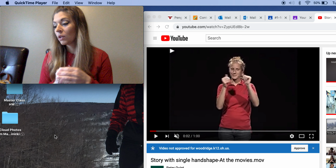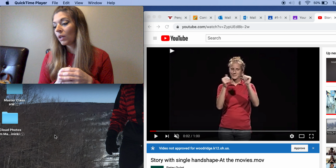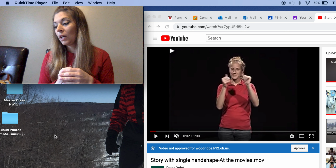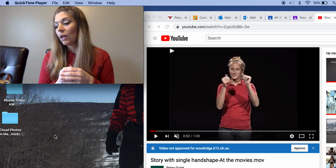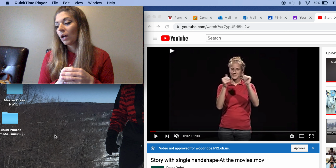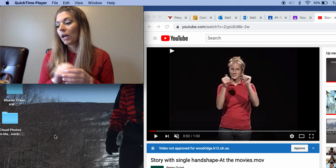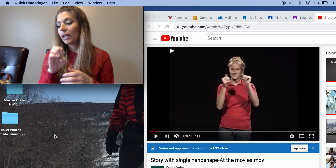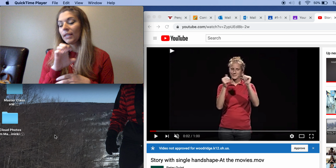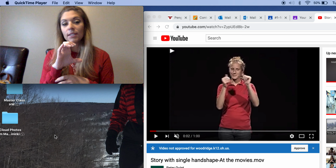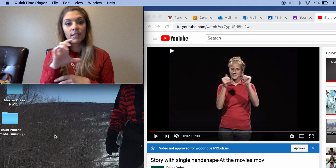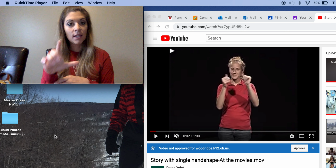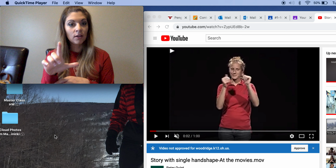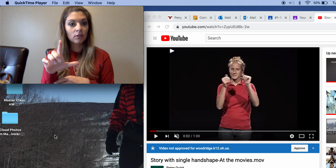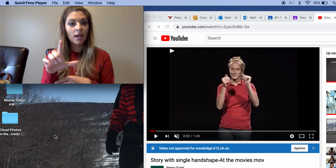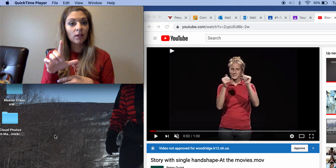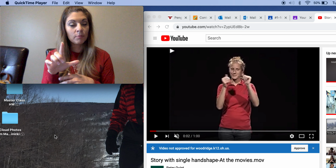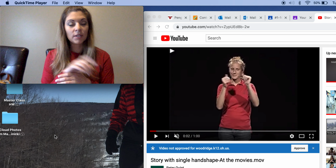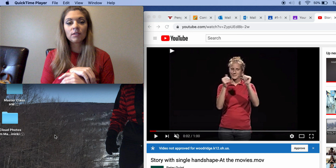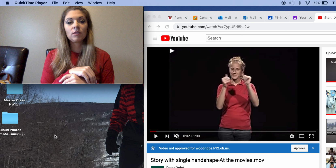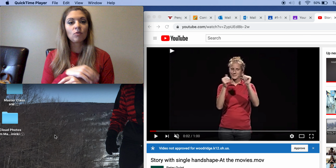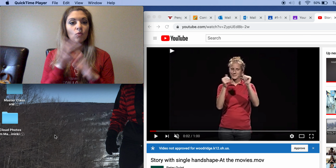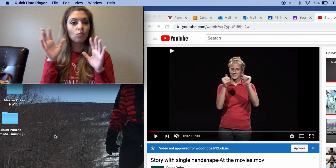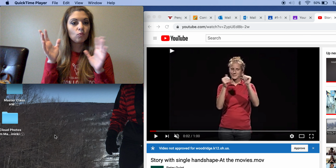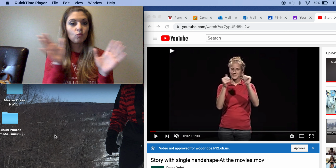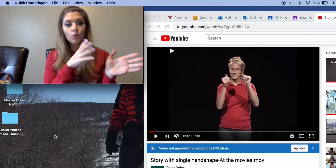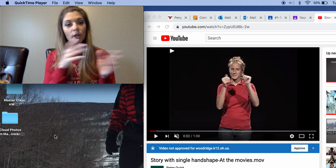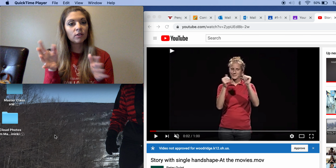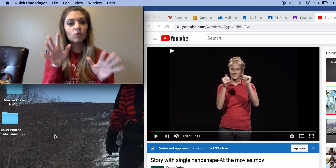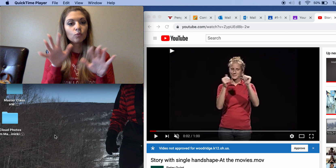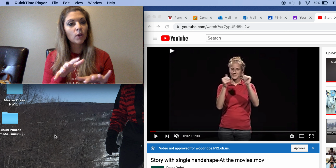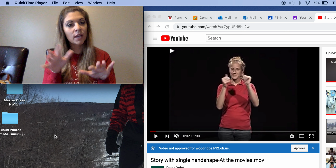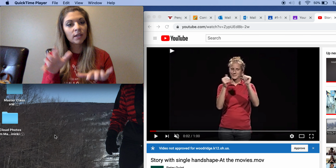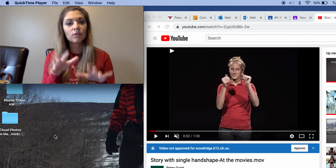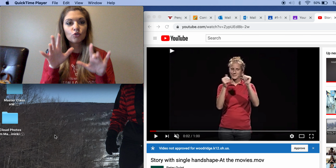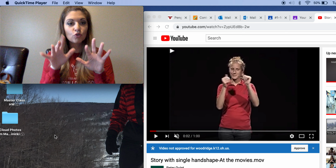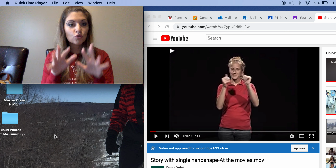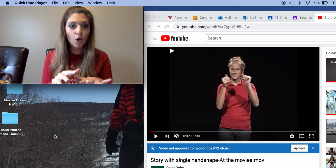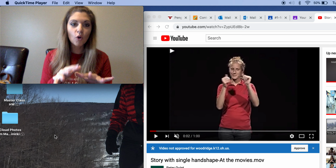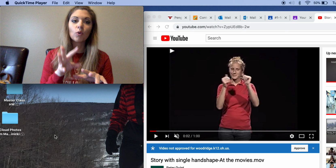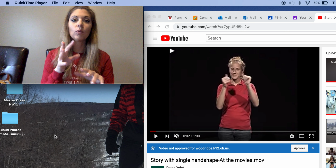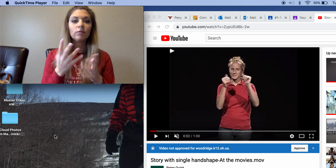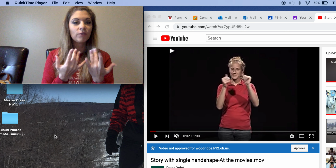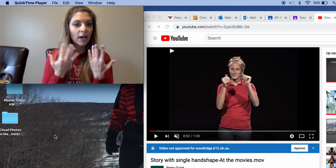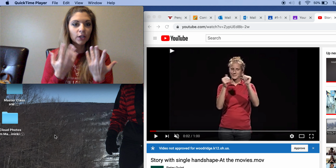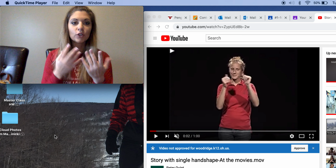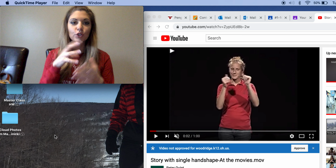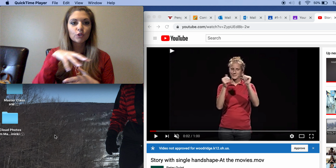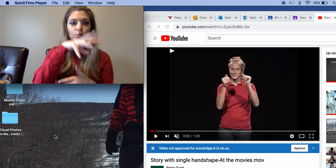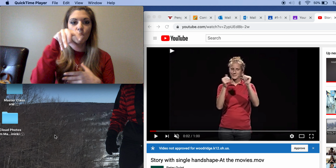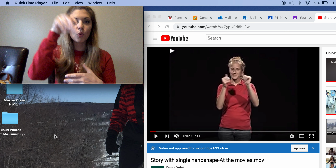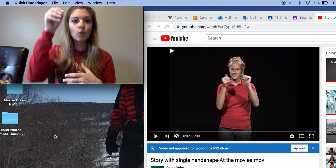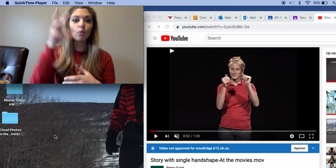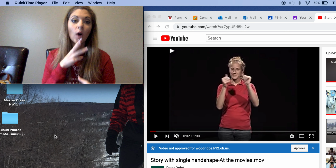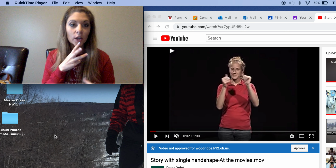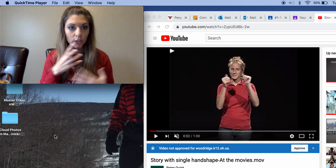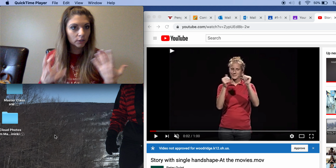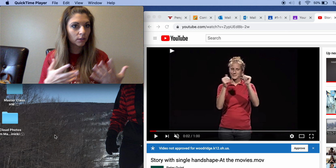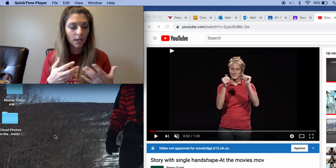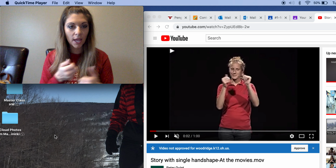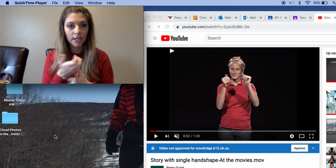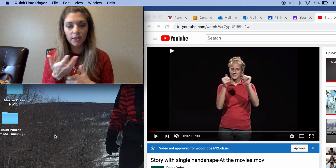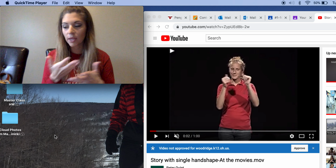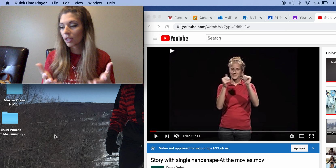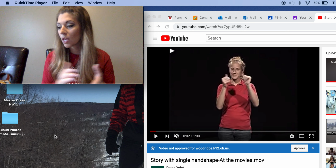moves. ECL, elements, so wind, rain, snow, fire, smoke,